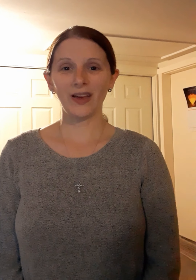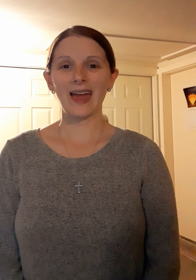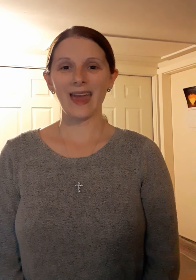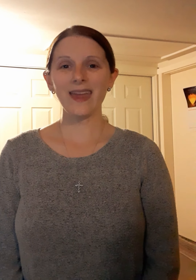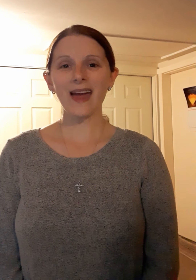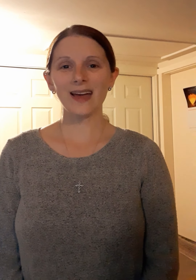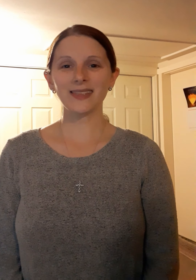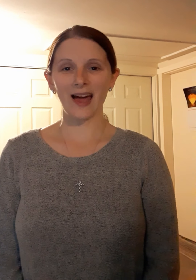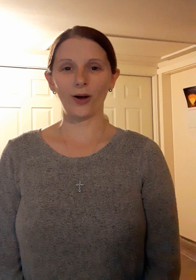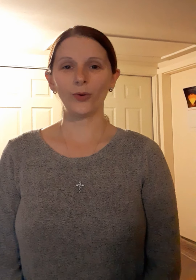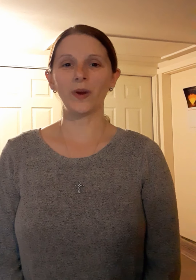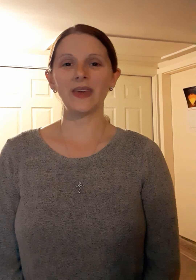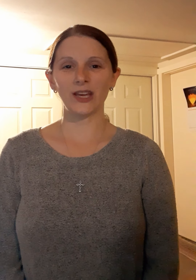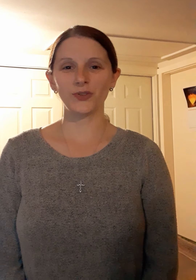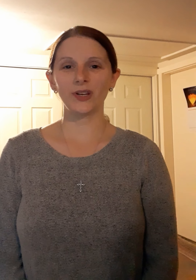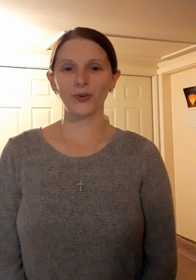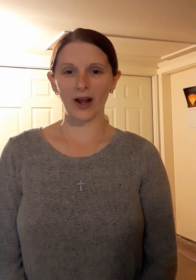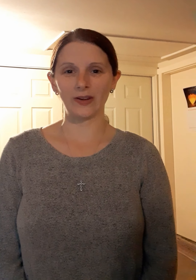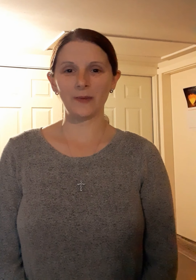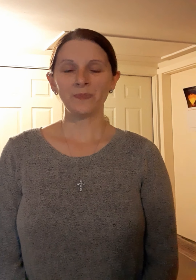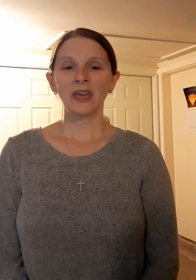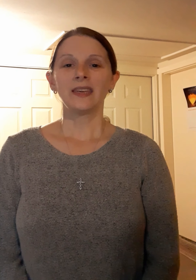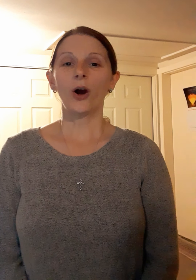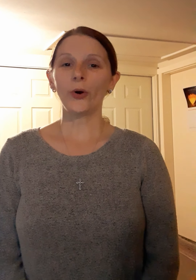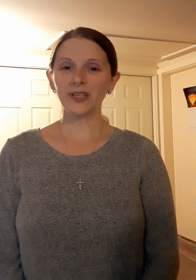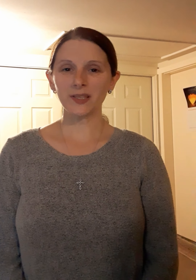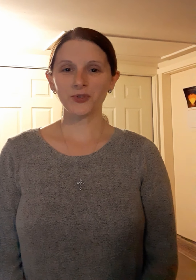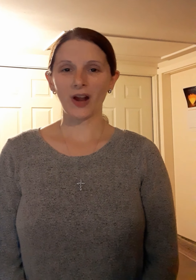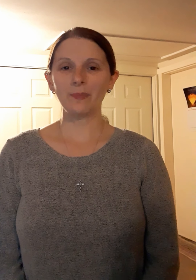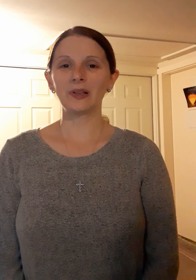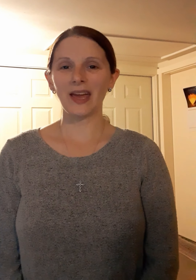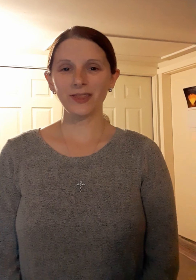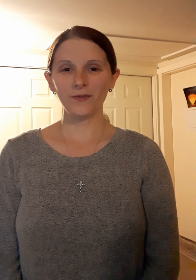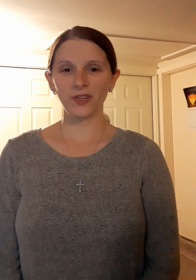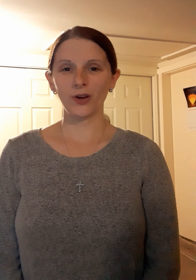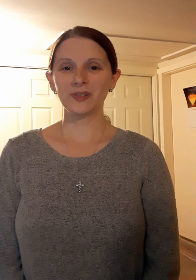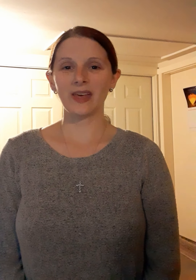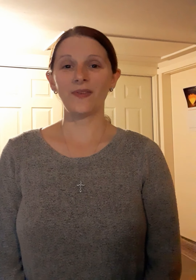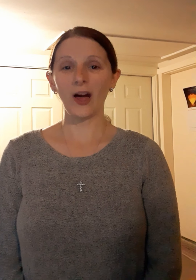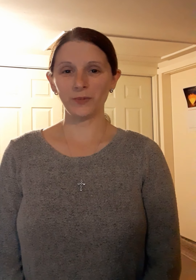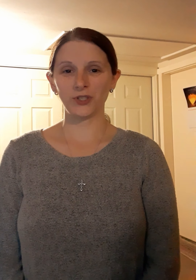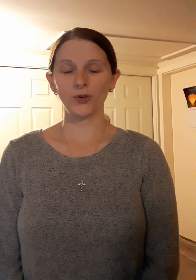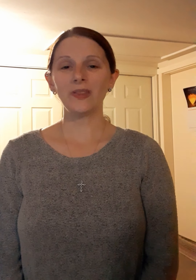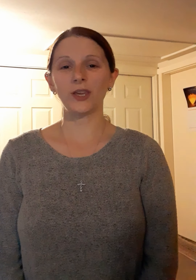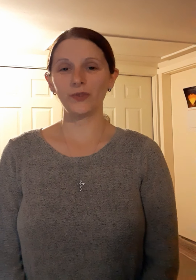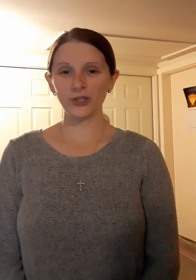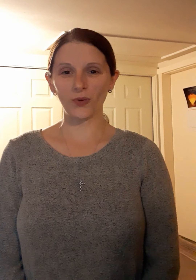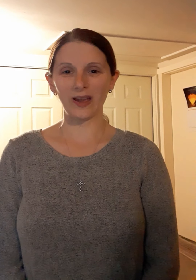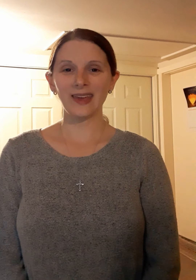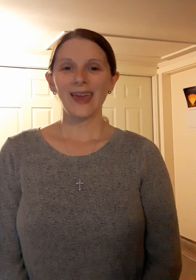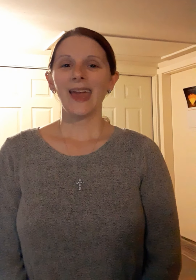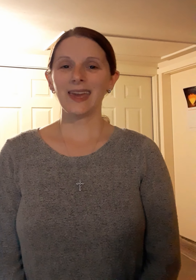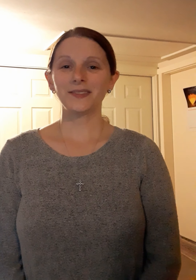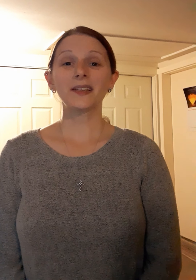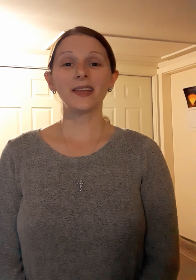at ASL with Andrea Gregory. Not only subscribe, but like the videos that have helped you, that you've enjoyed, and click